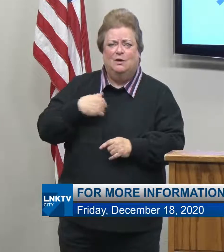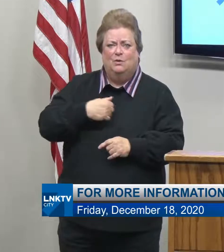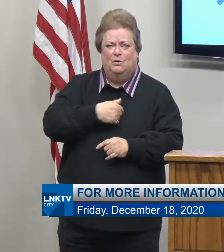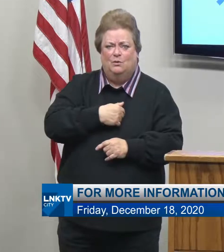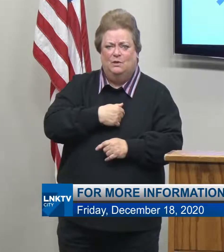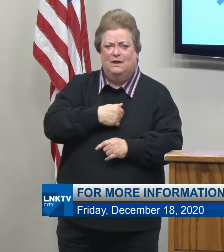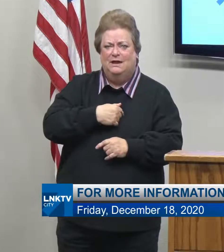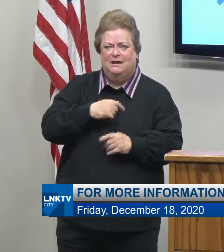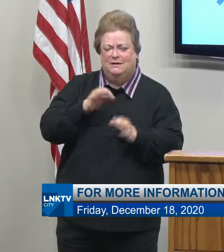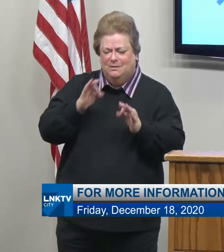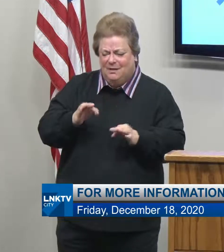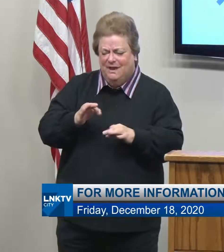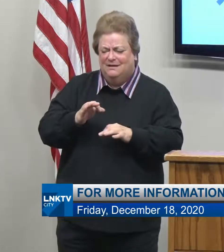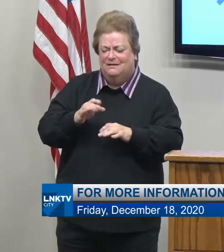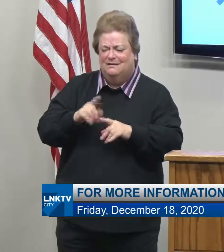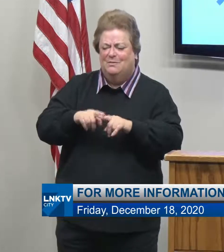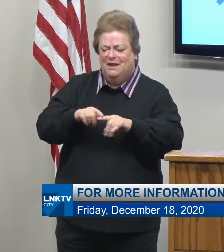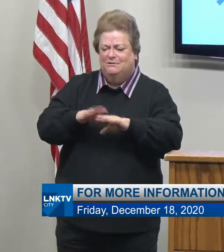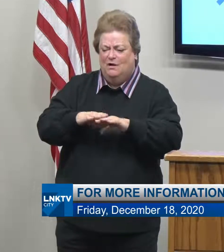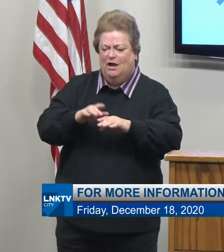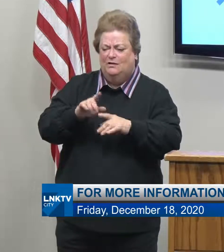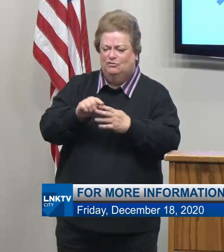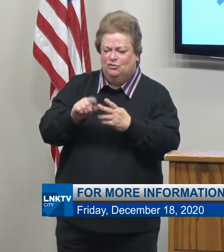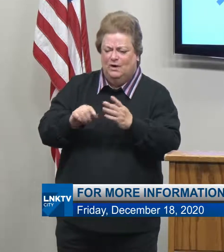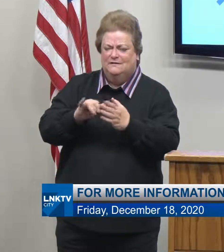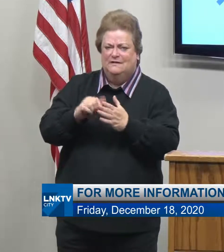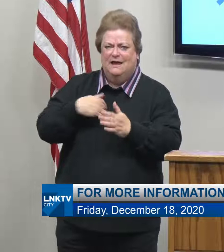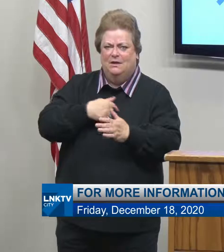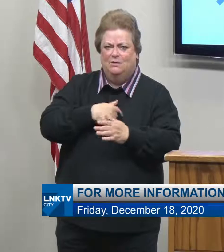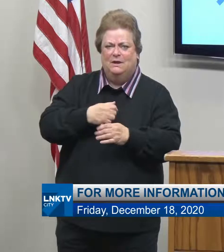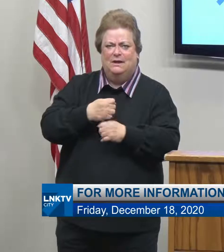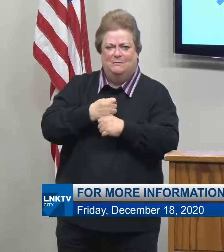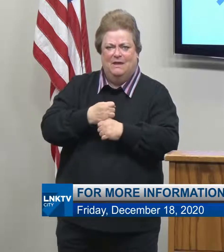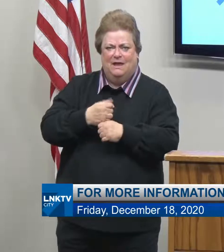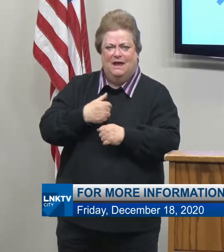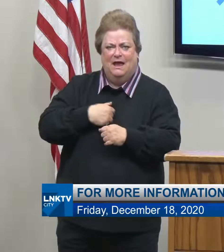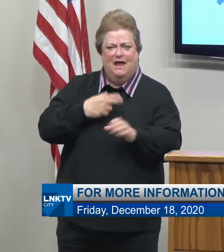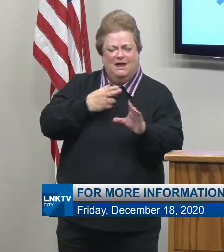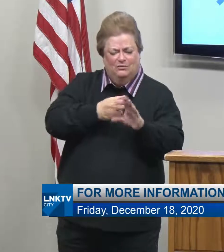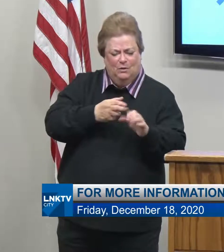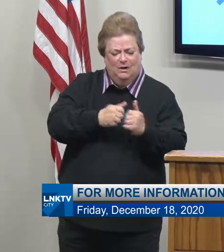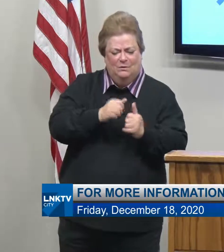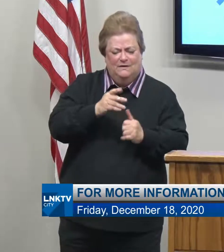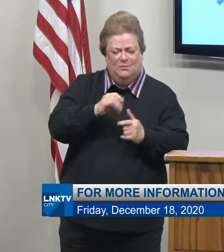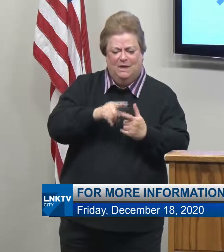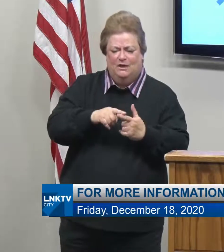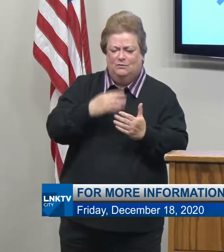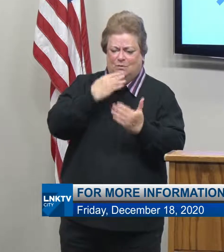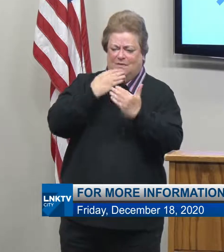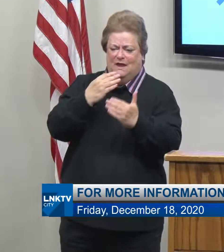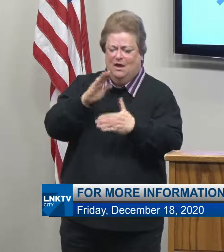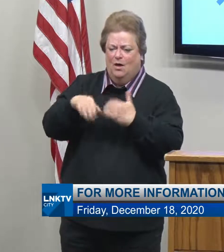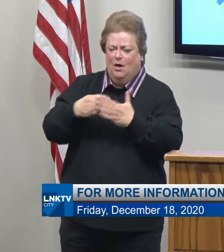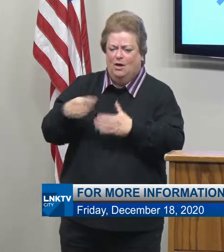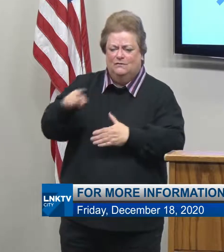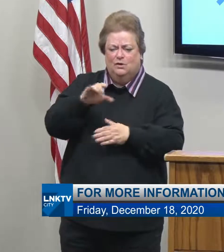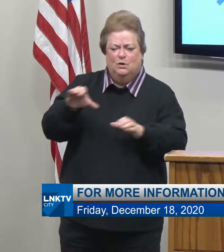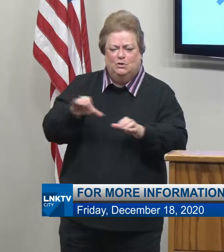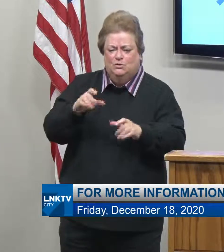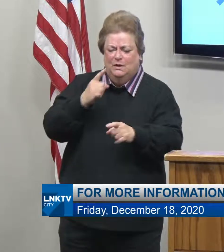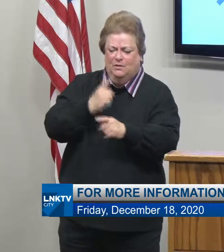the choices that we all make. I join the mayor in thanking all of you who are doing the right thing. Because of your efforts,